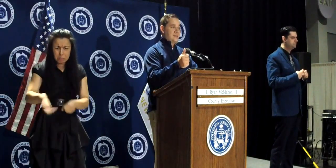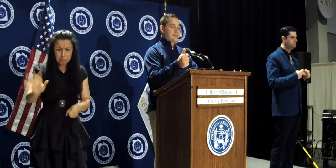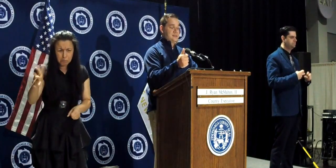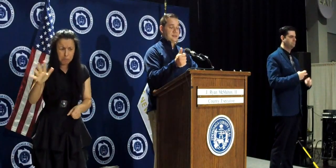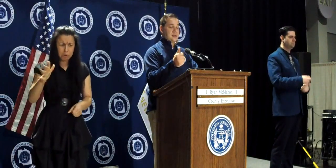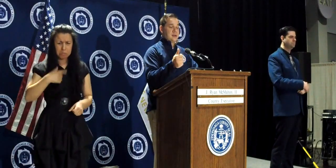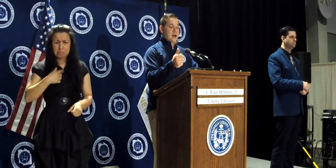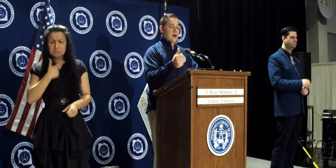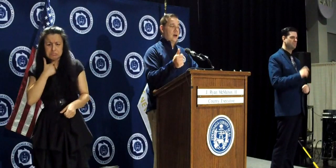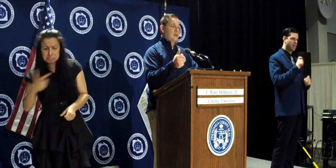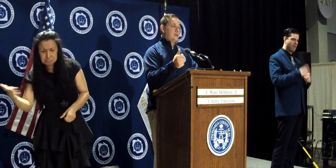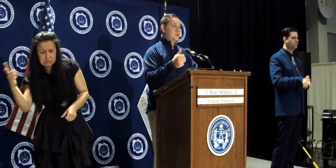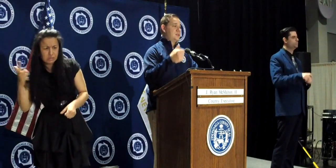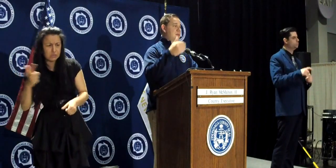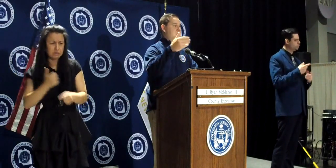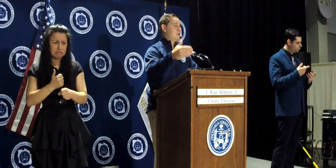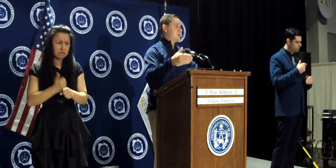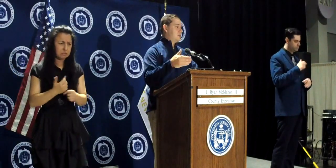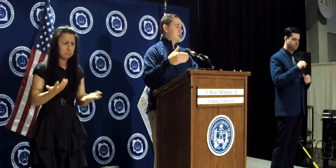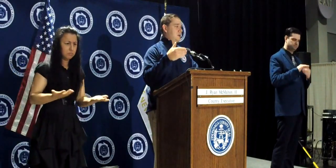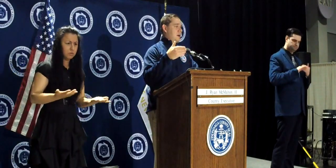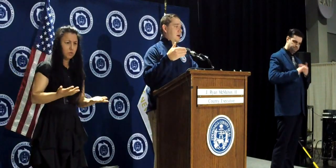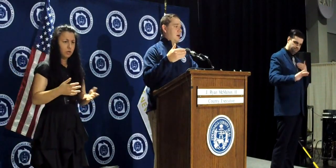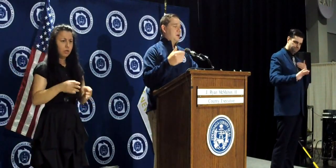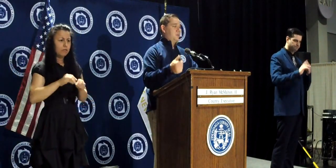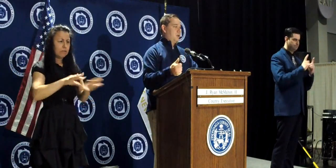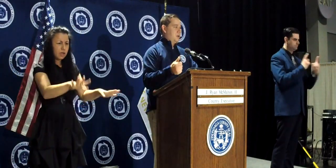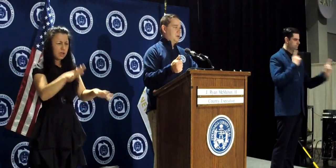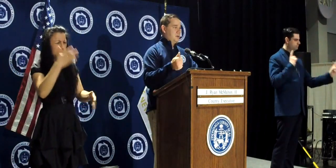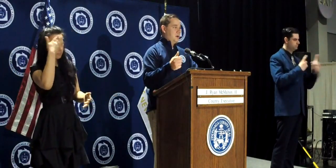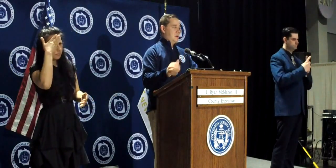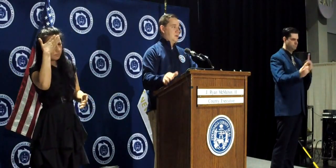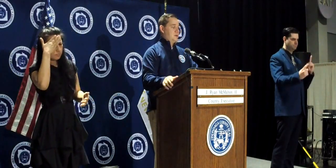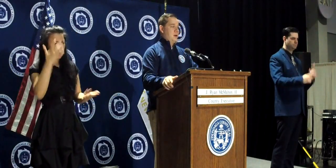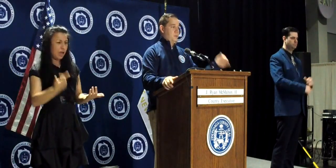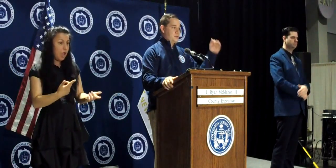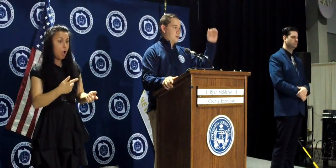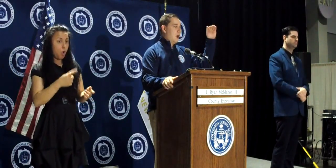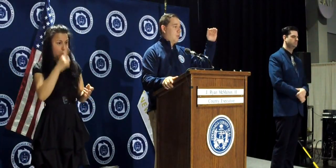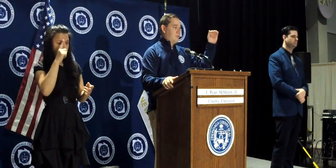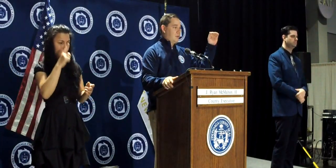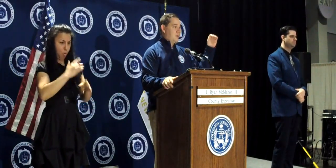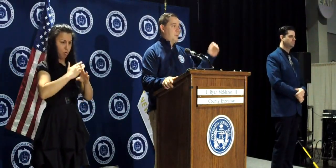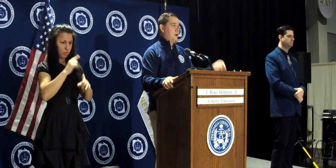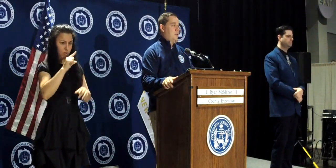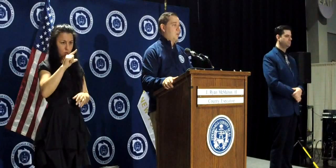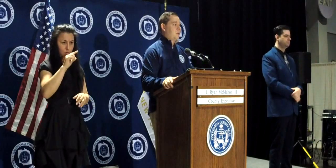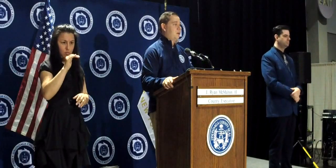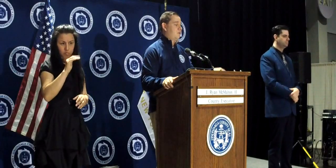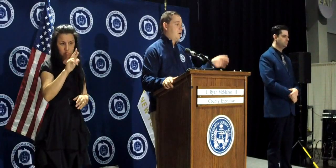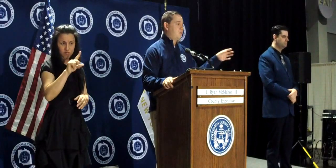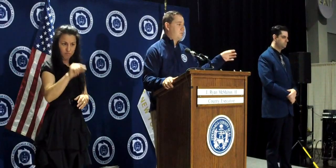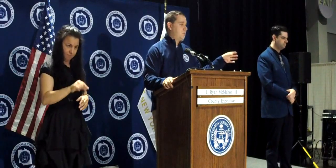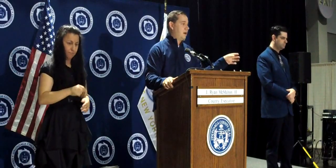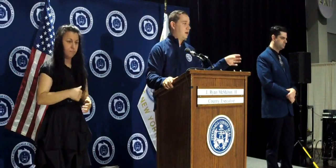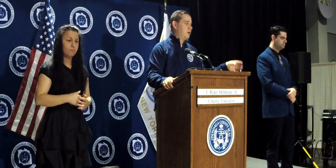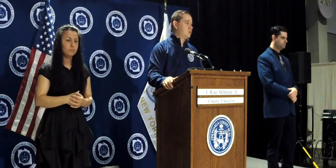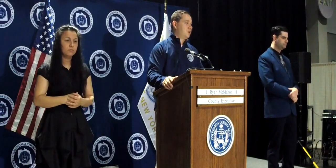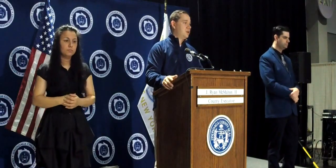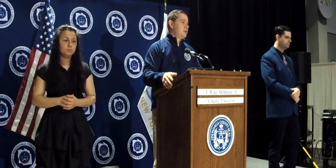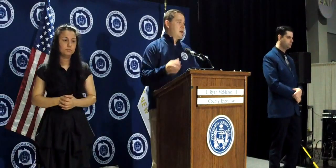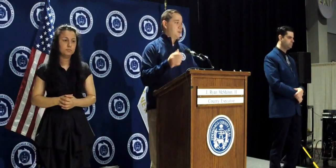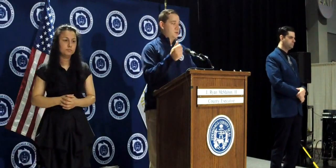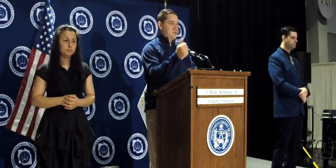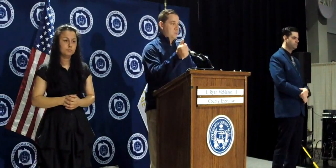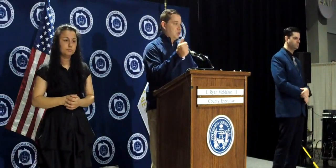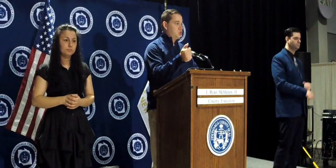our residents, the stimulus unemployment numbers are helpful. They're better than what they have been in our